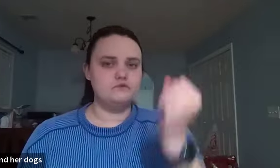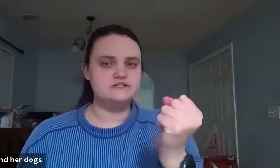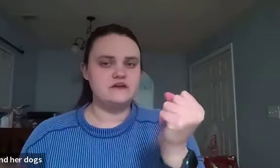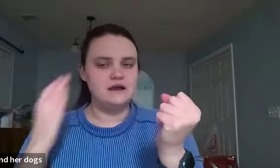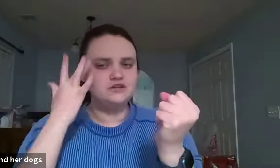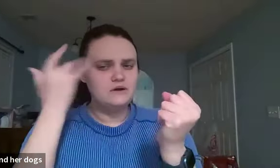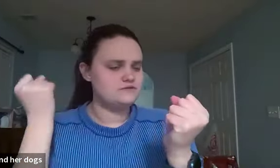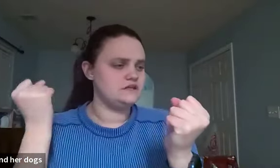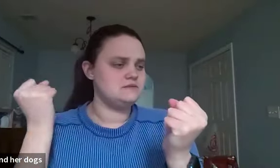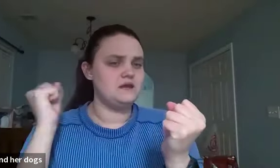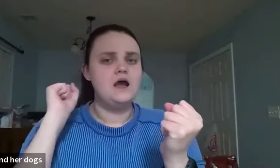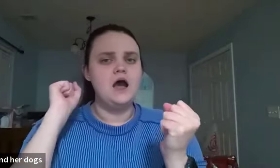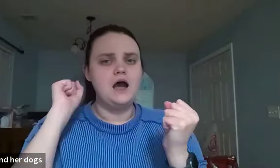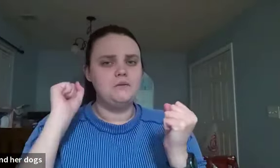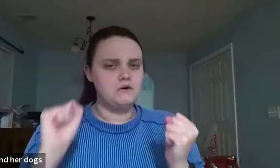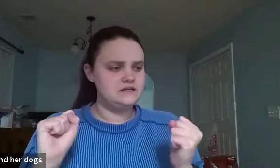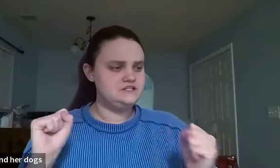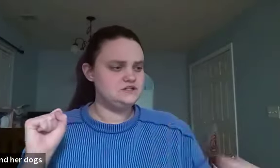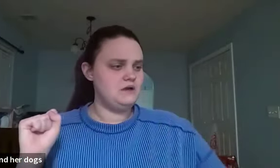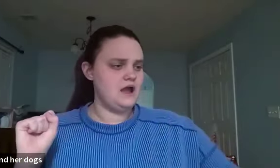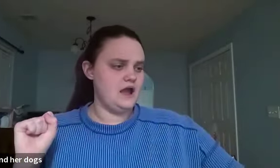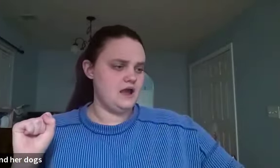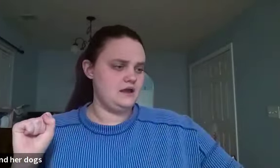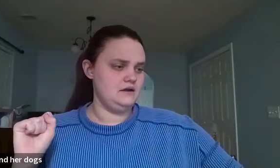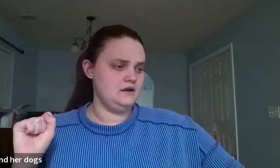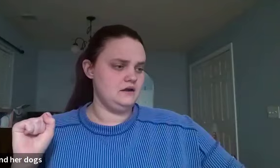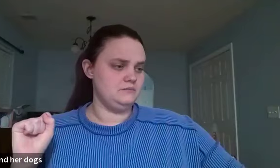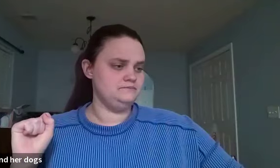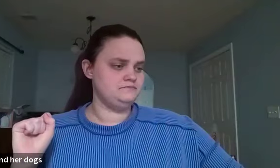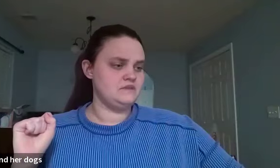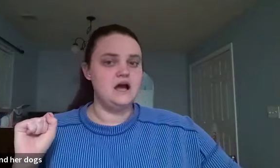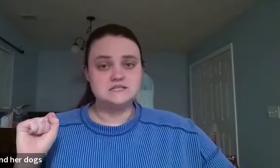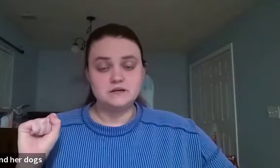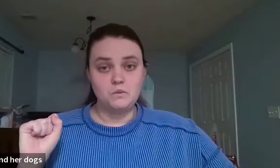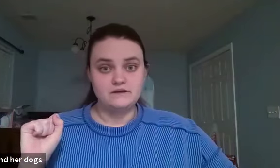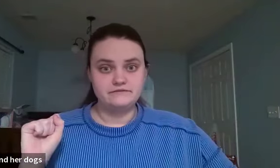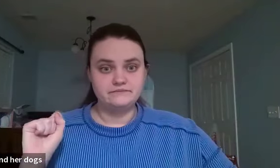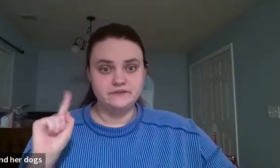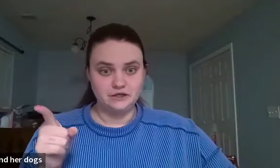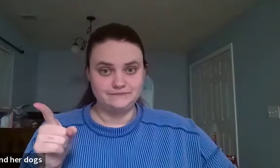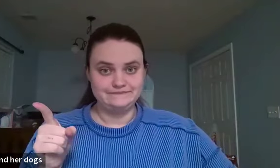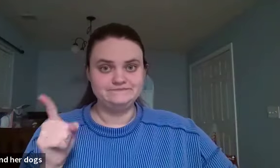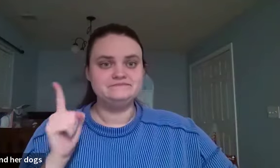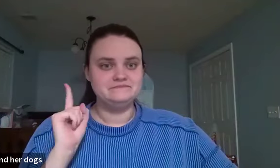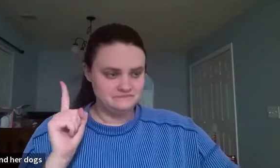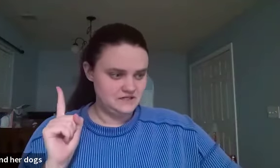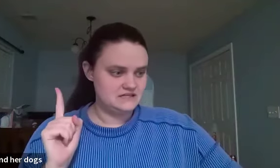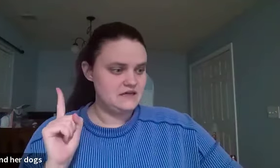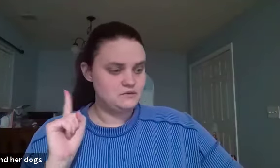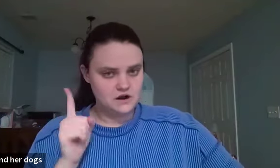Before we do that, I knew I was forgetting something. I wanted to add husband and wife here because that was